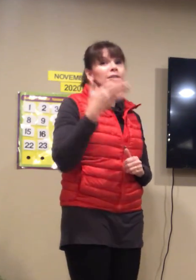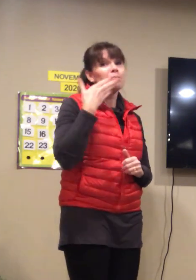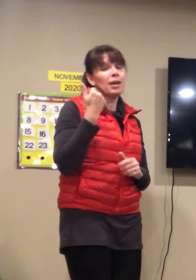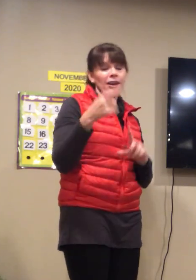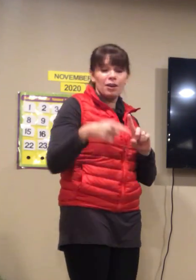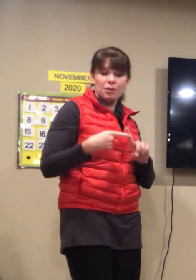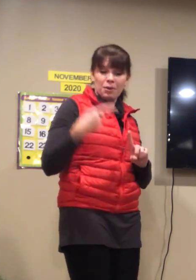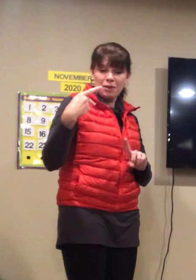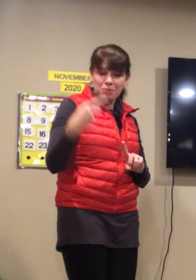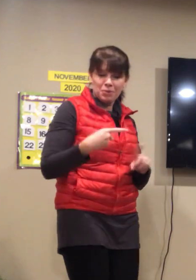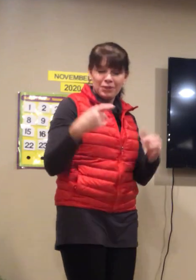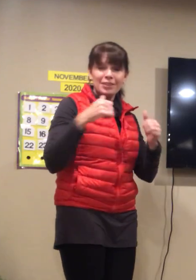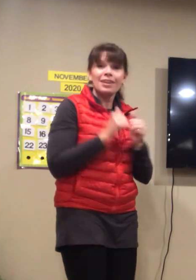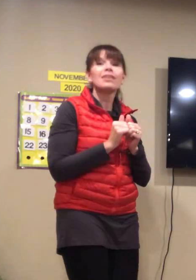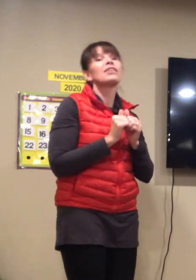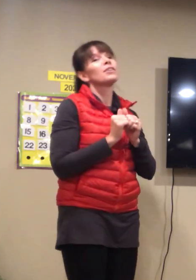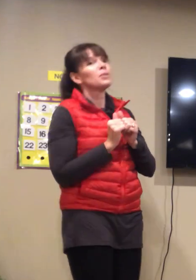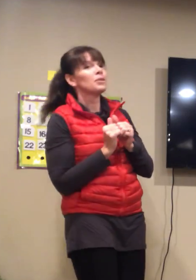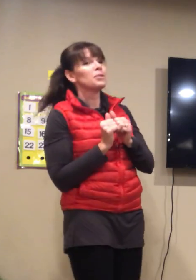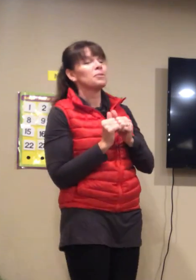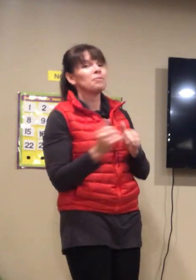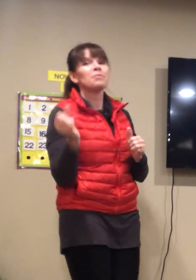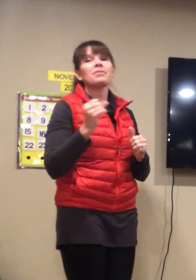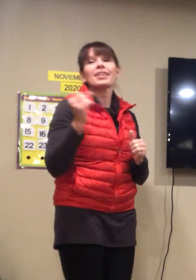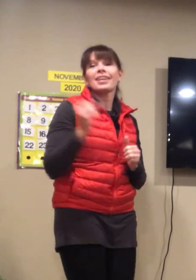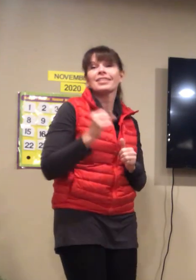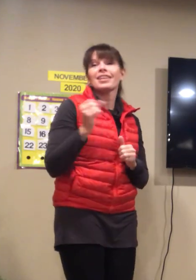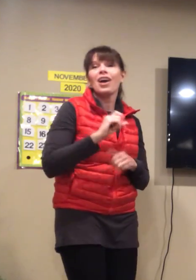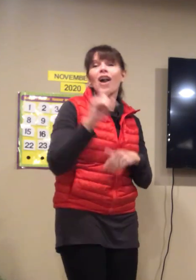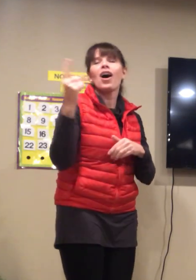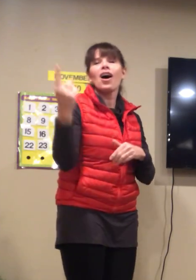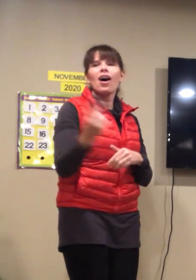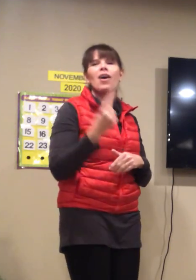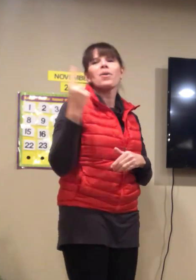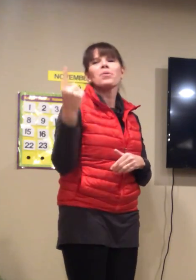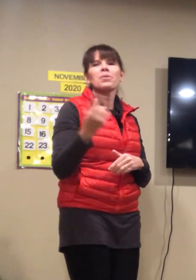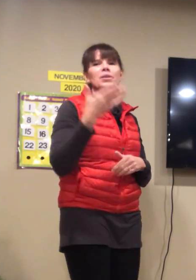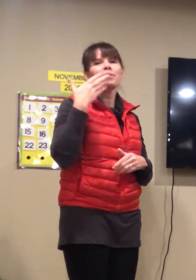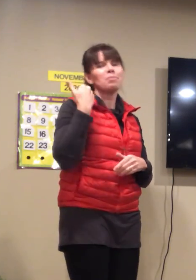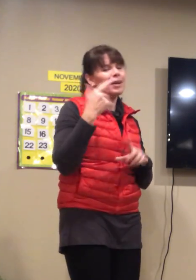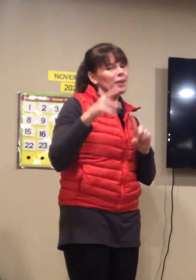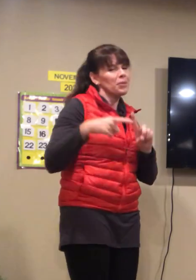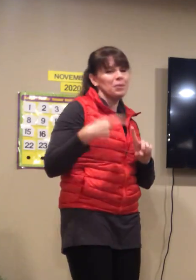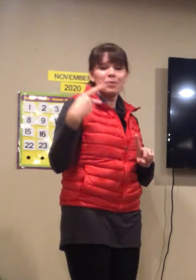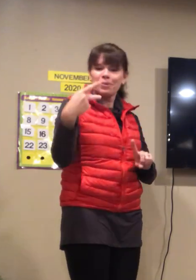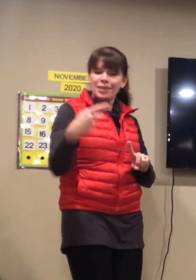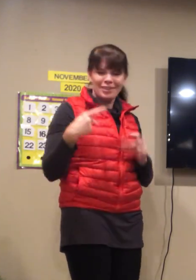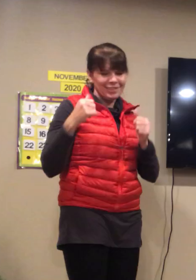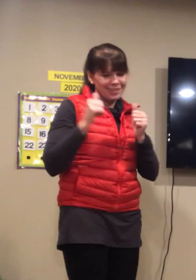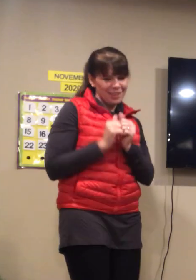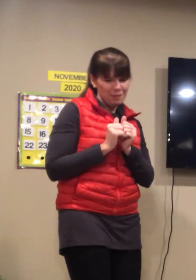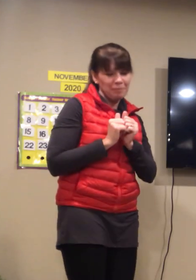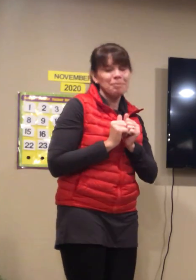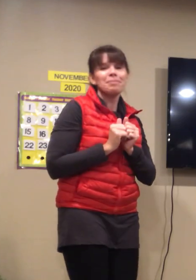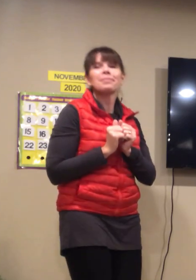we're together. Yeah, it's always better when we're together.